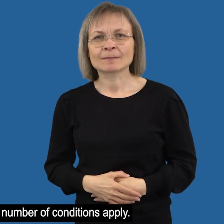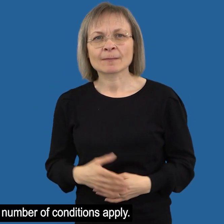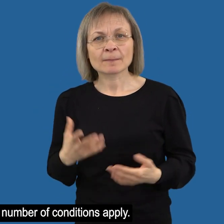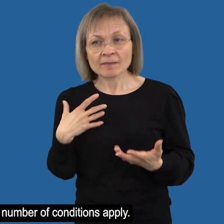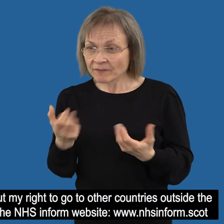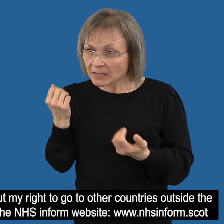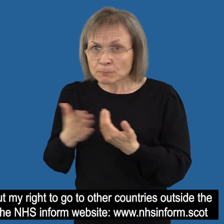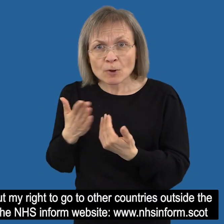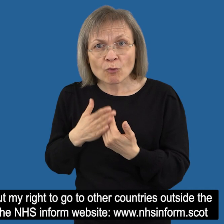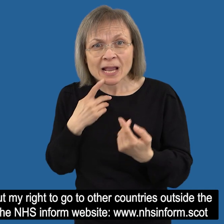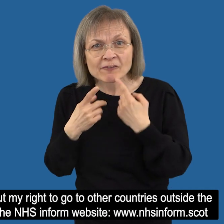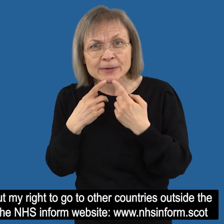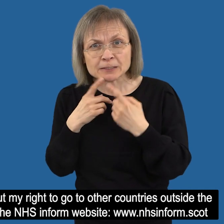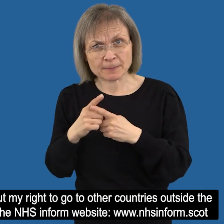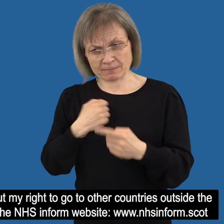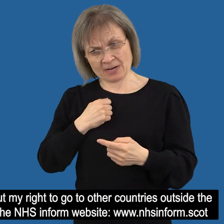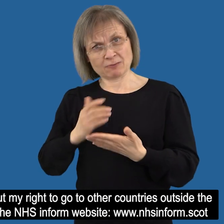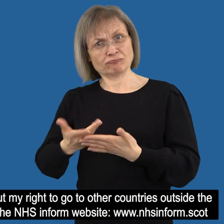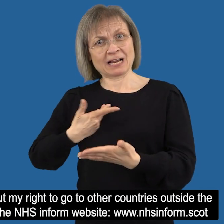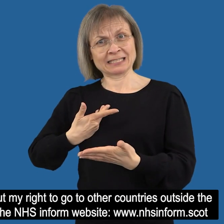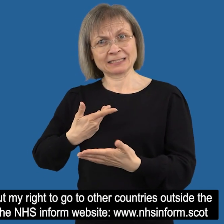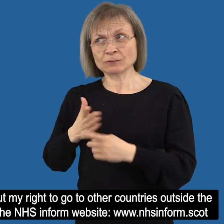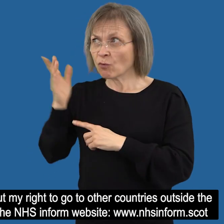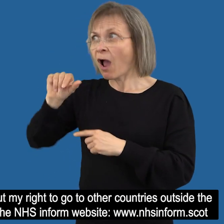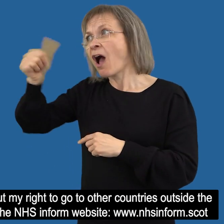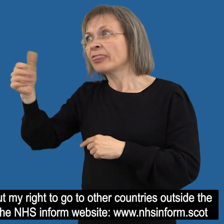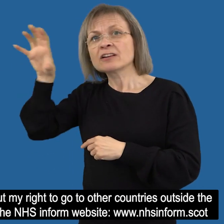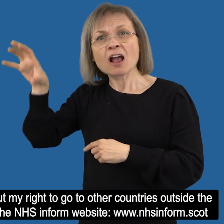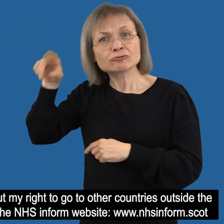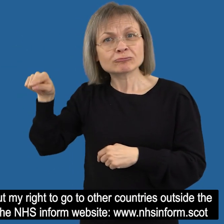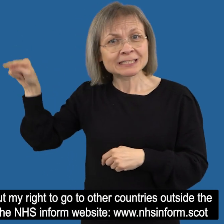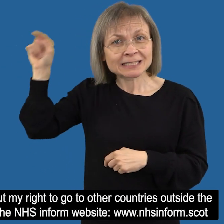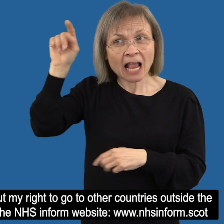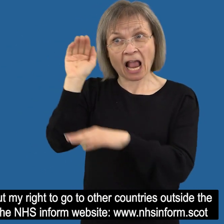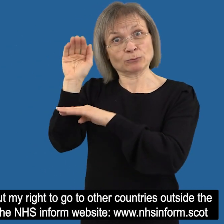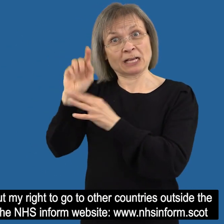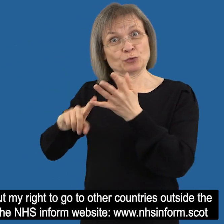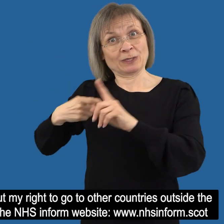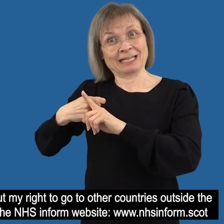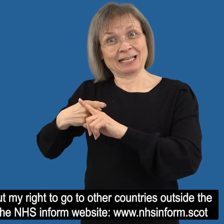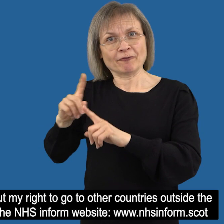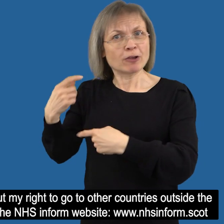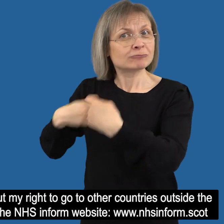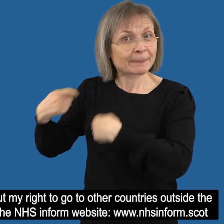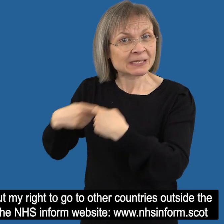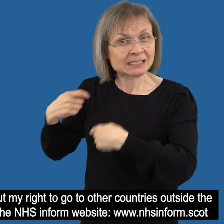I can find out more about my right to go to other countries outside the UK for treatment on the NHS Inform website,